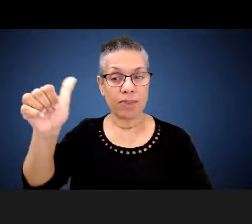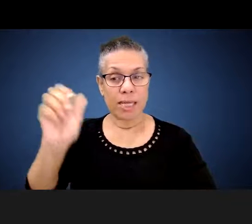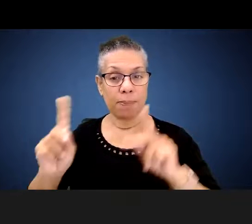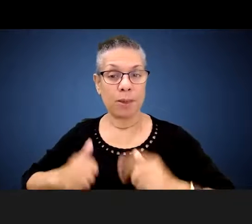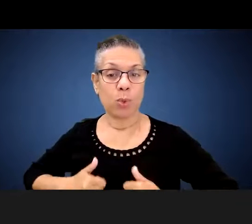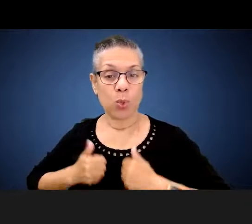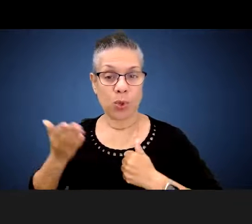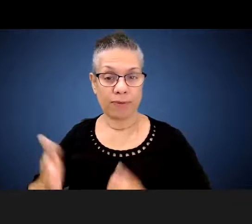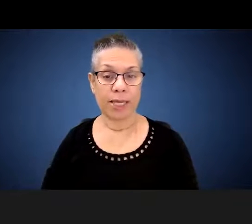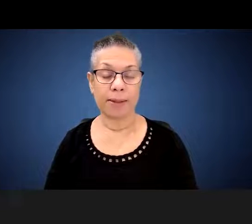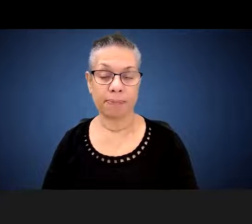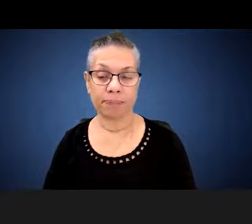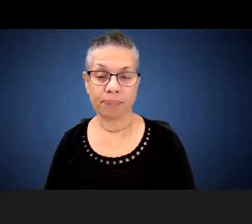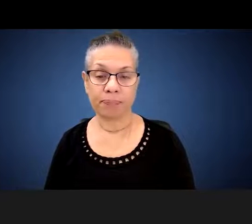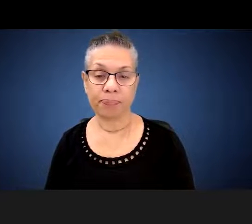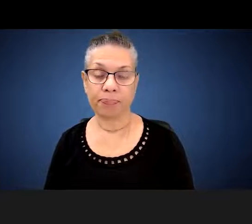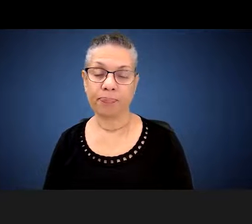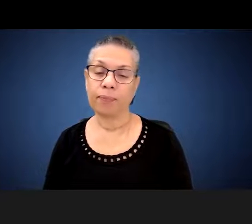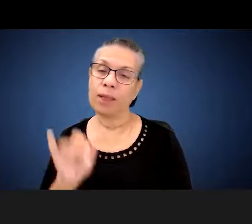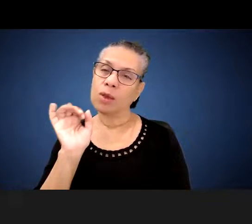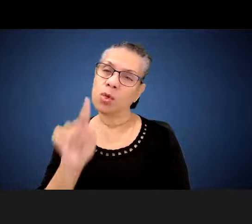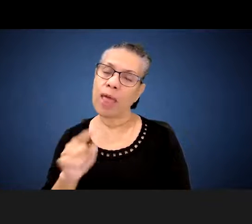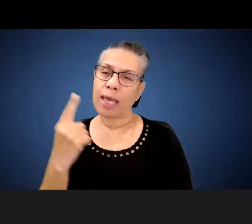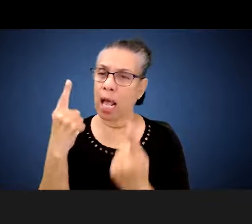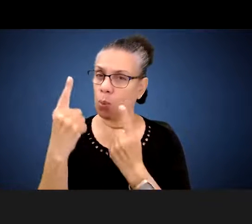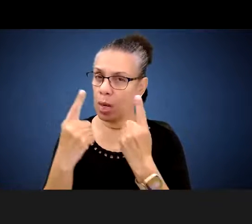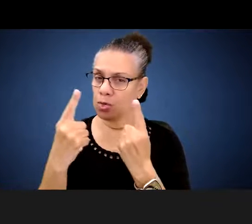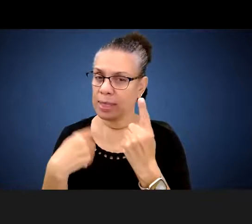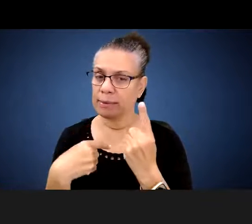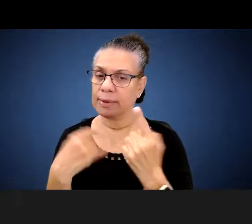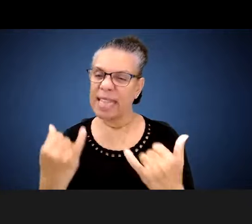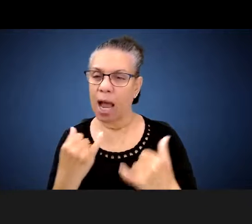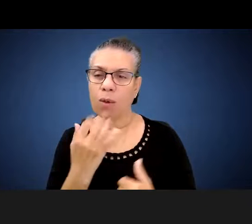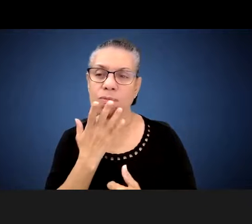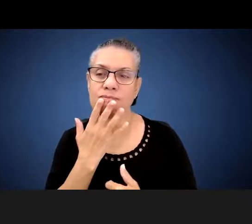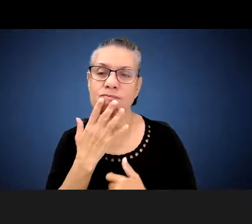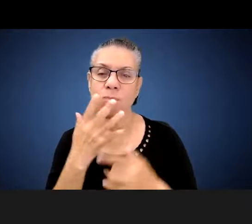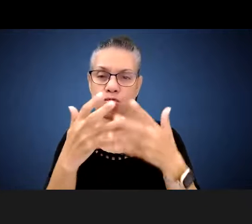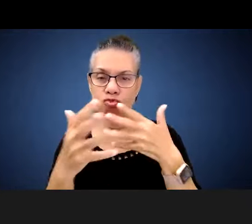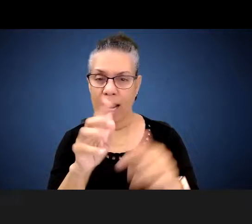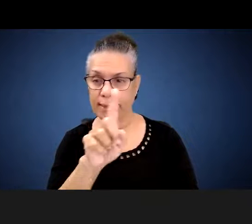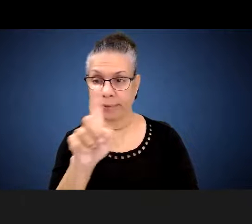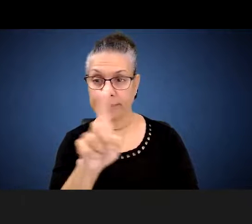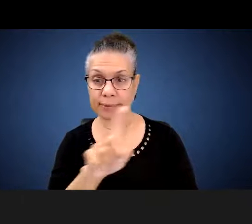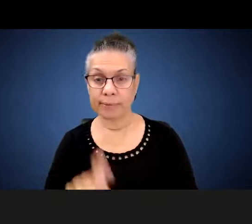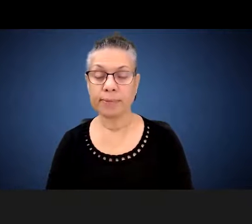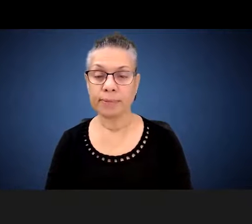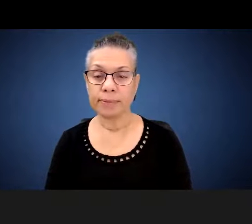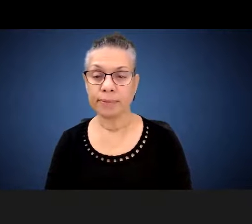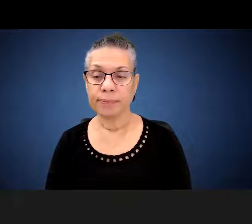residents. So this is the piece that I'm wondering, and I'll stop sharing now.